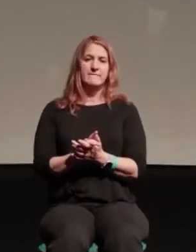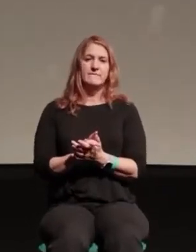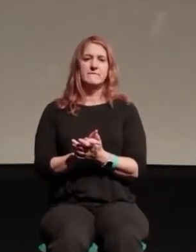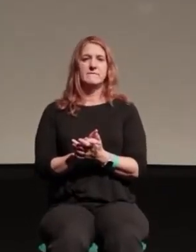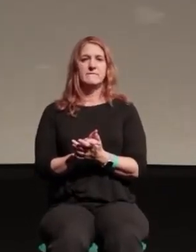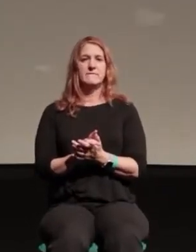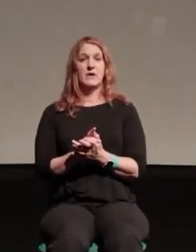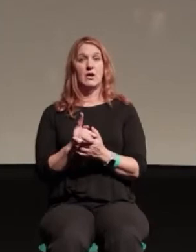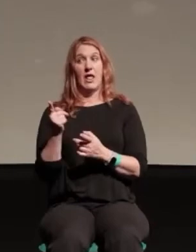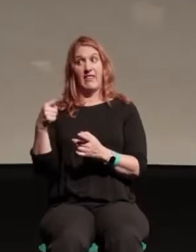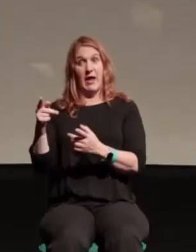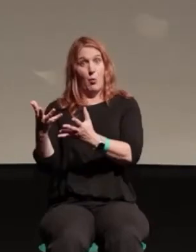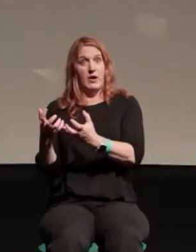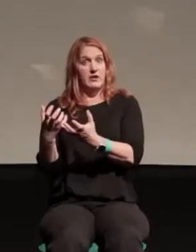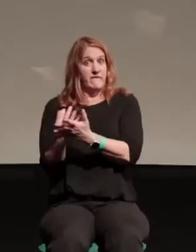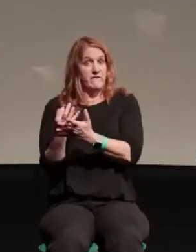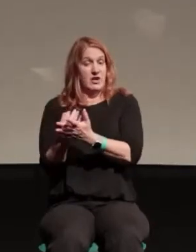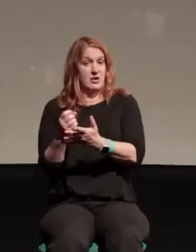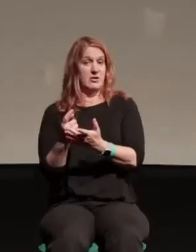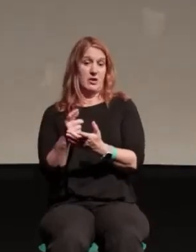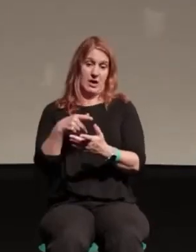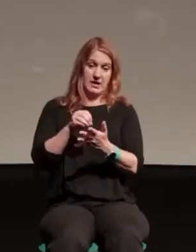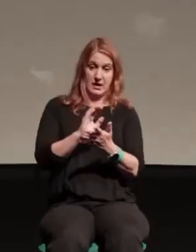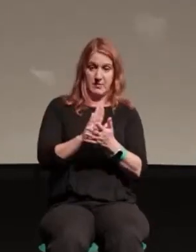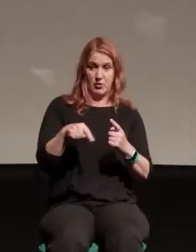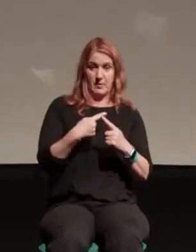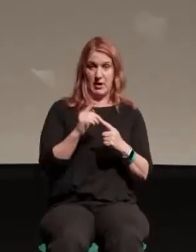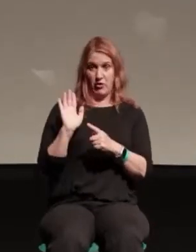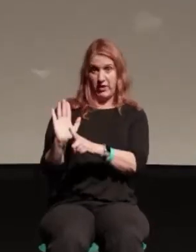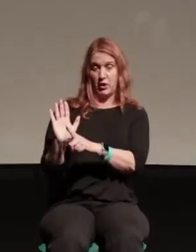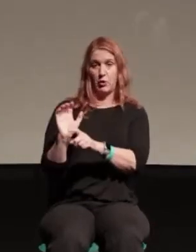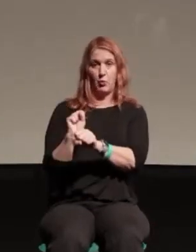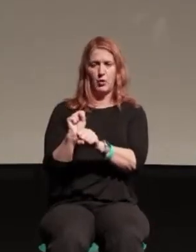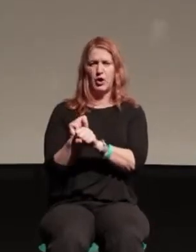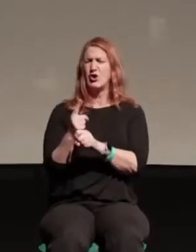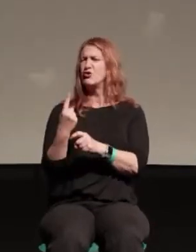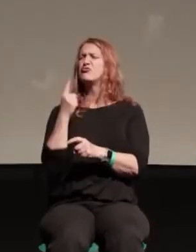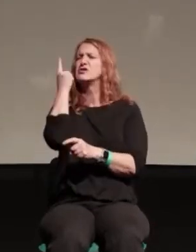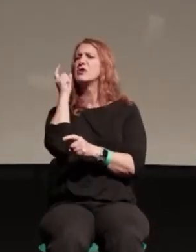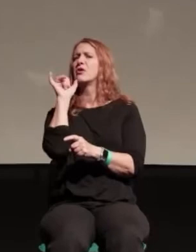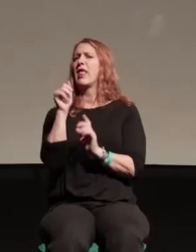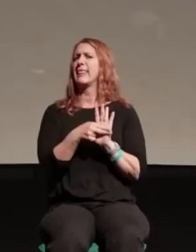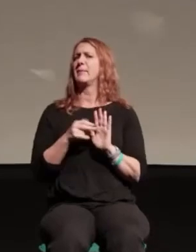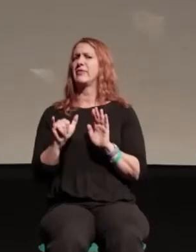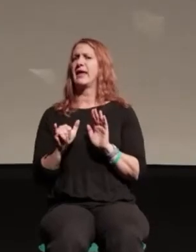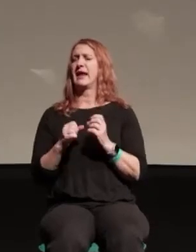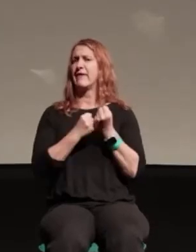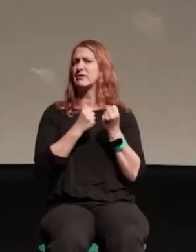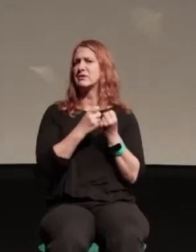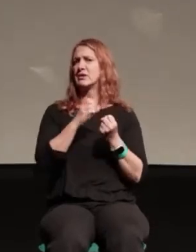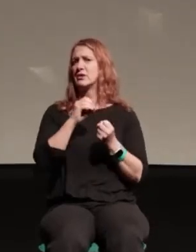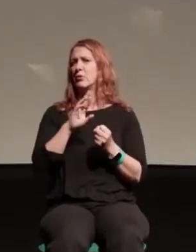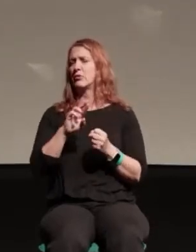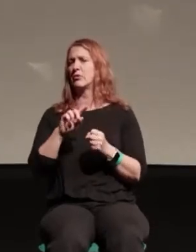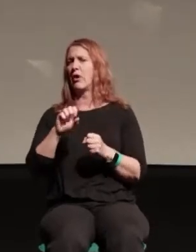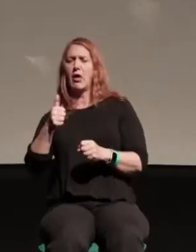wants to fund a documentary about their work, for instance. Is that what you consider advocacy, or does that fall under something else,